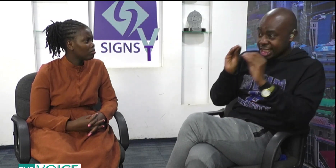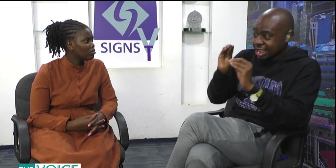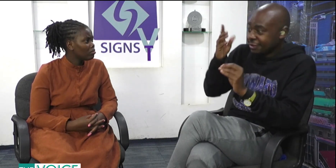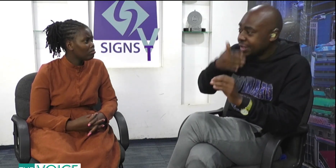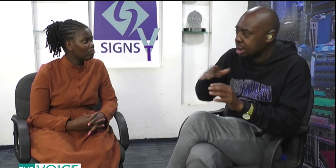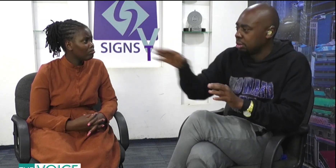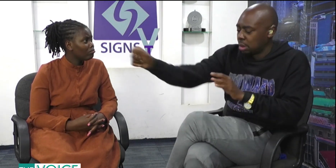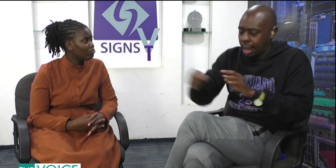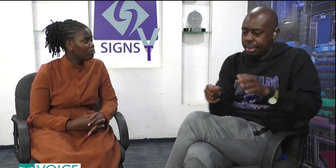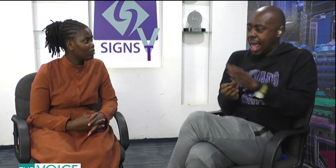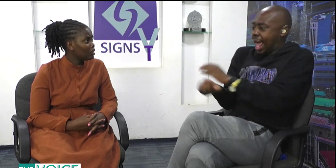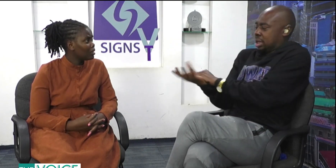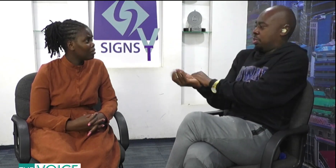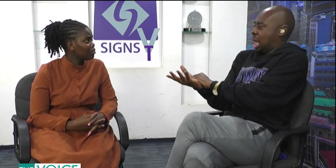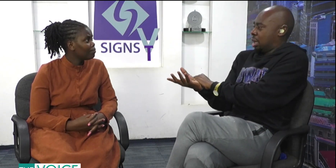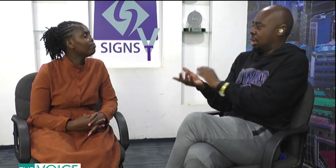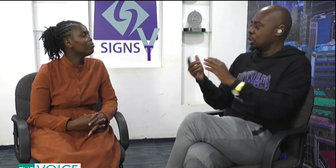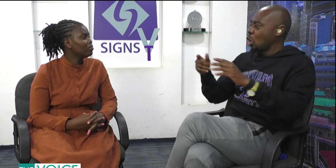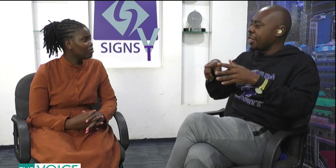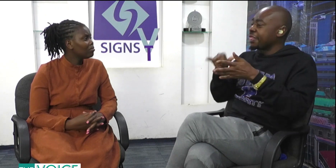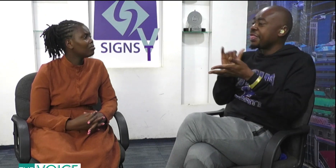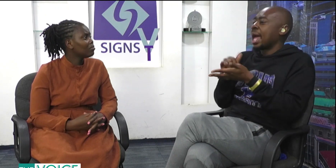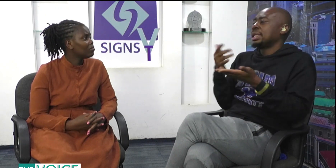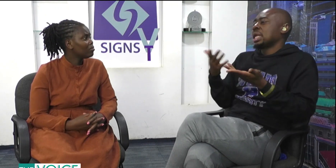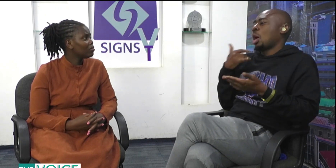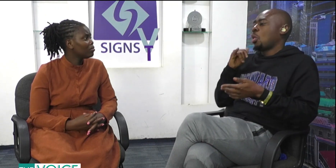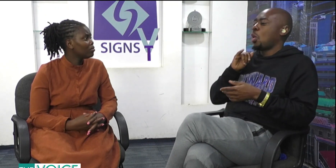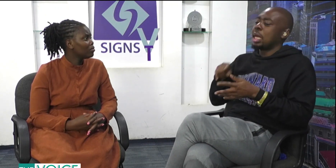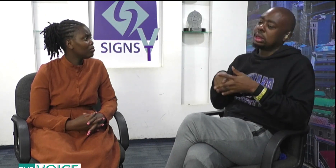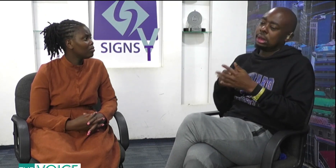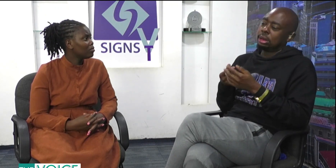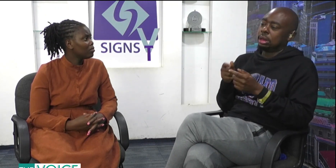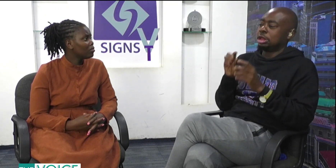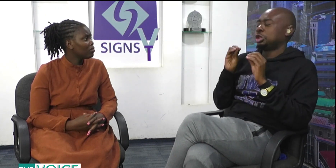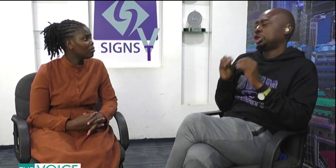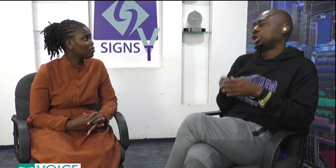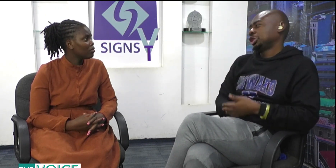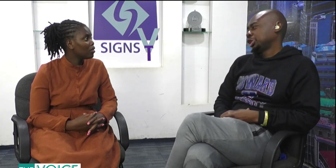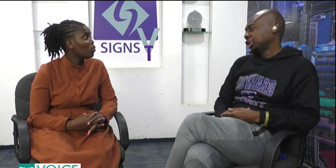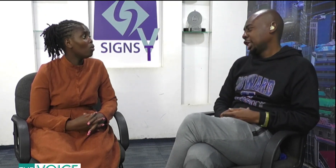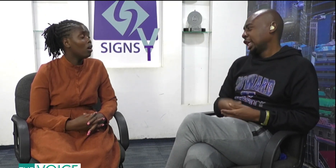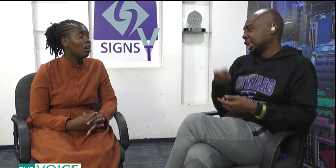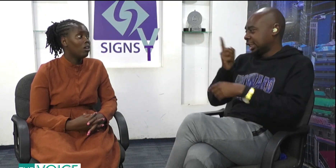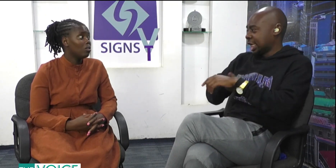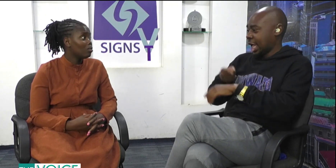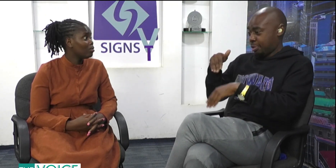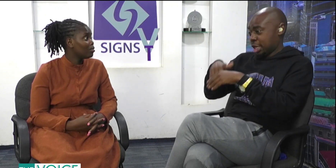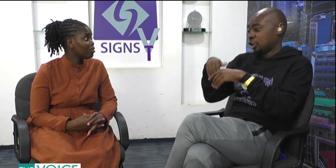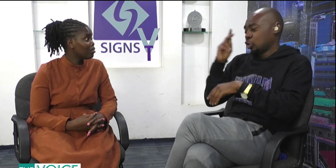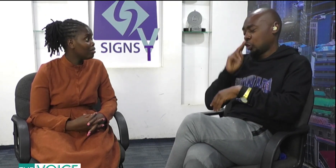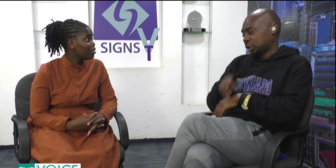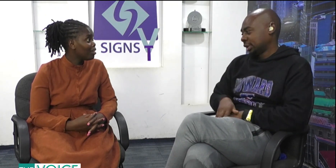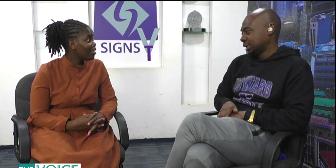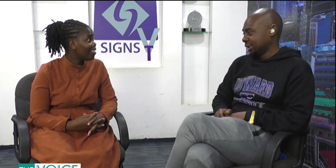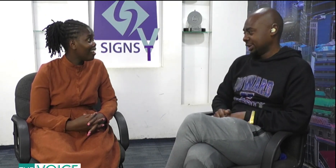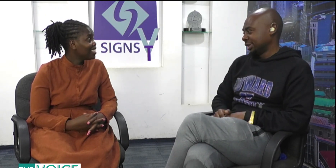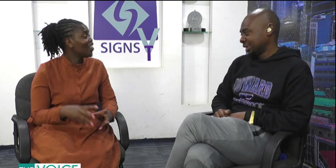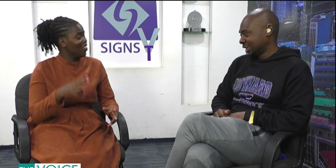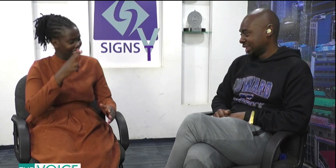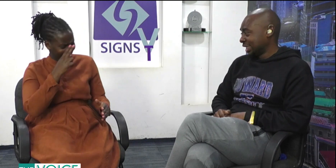One day he called me, and he was side teaching me, and that time